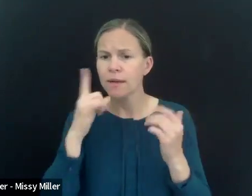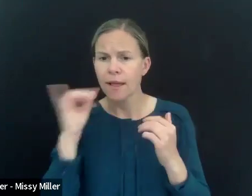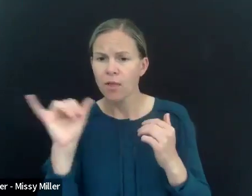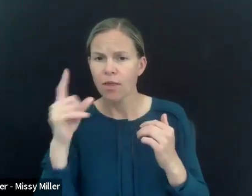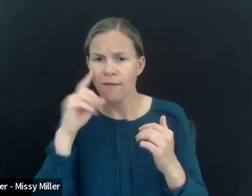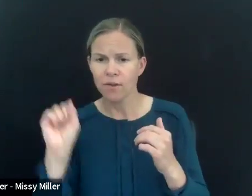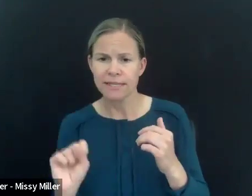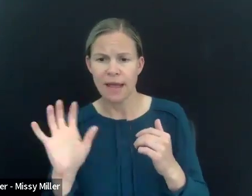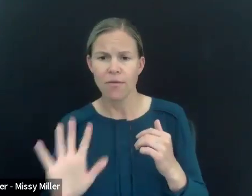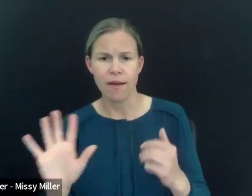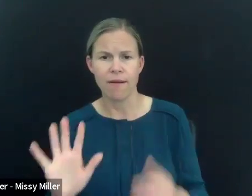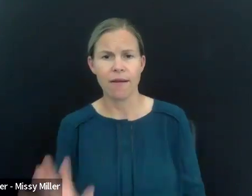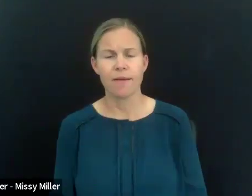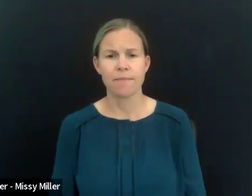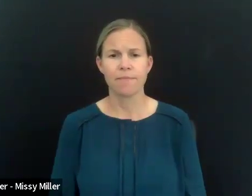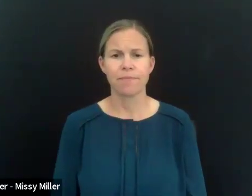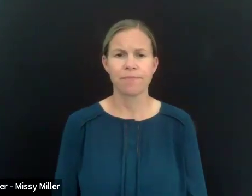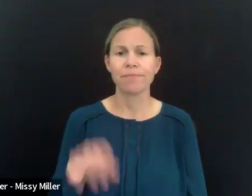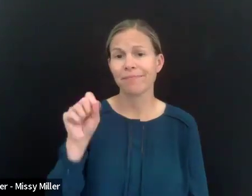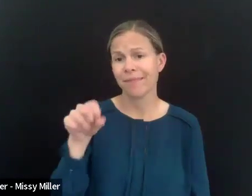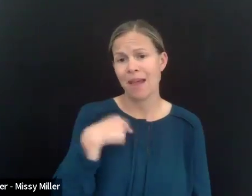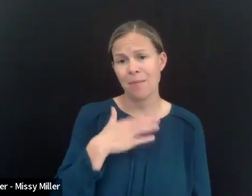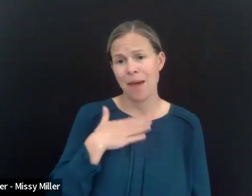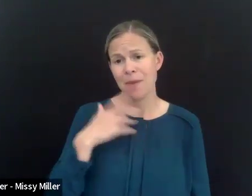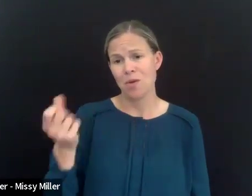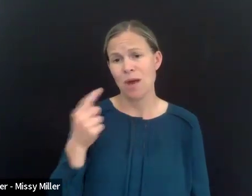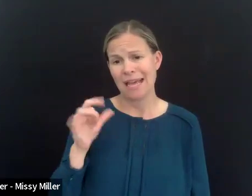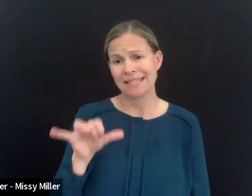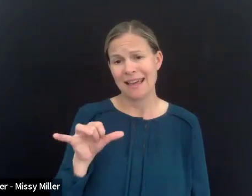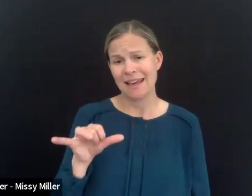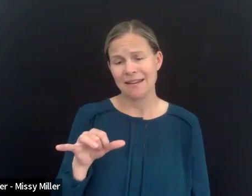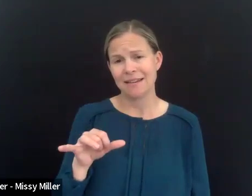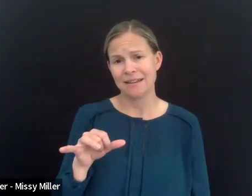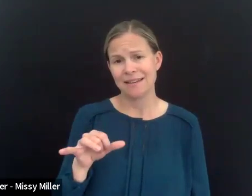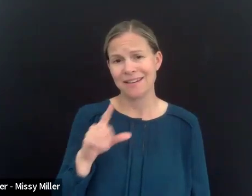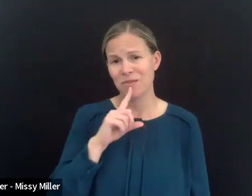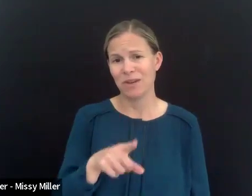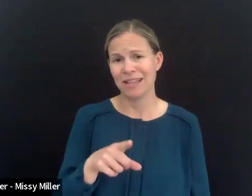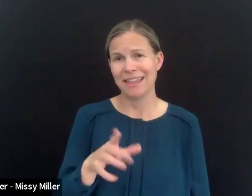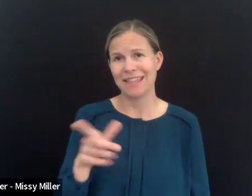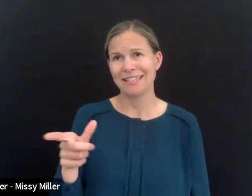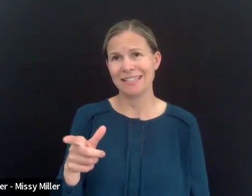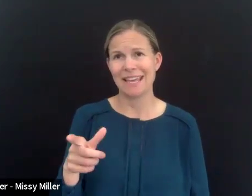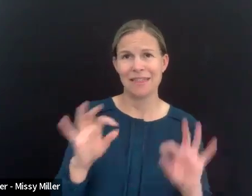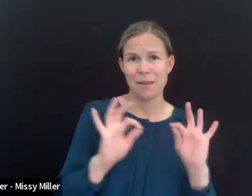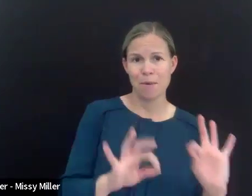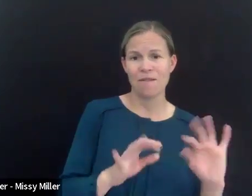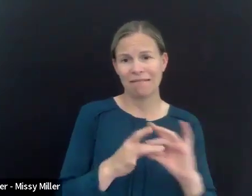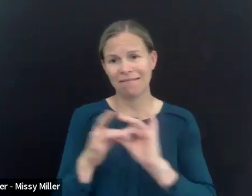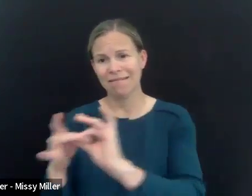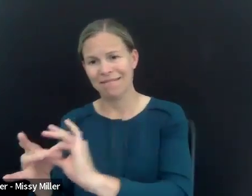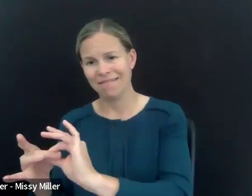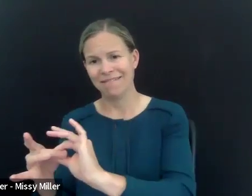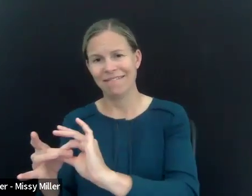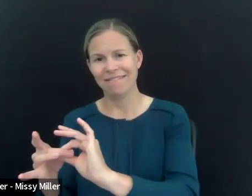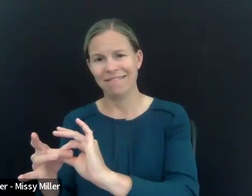South? Yeah, I'm glad you asked the question. And I think this is like the perfect segue from what Angela was talking about when she was